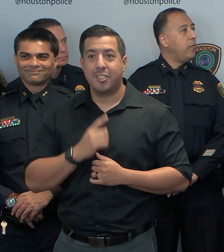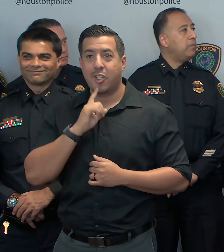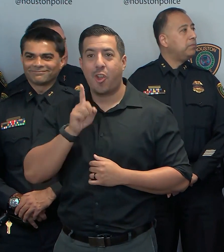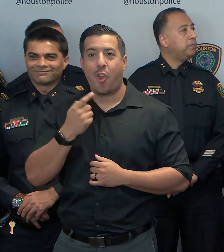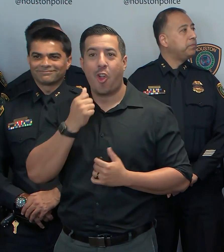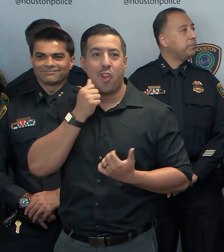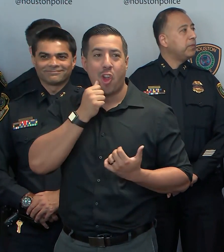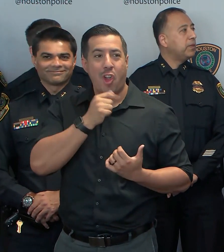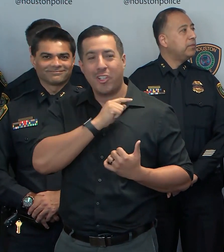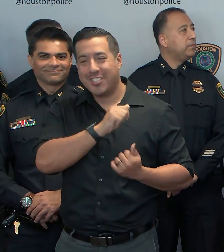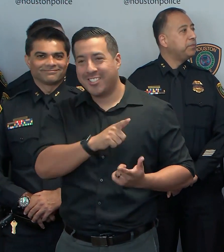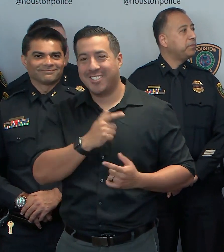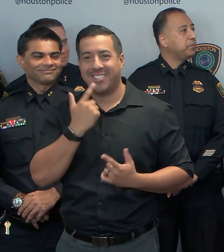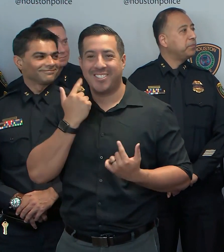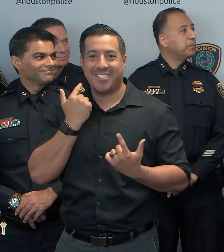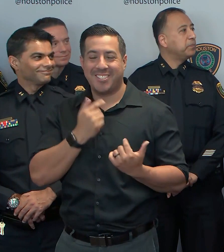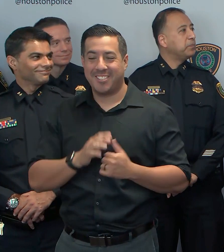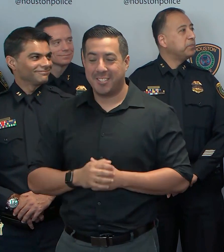Okay.